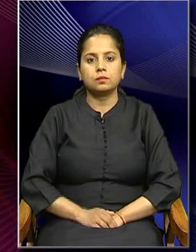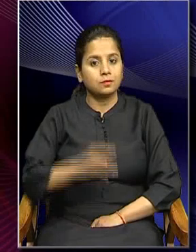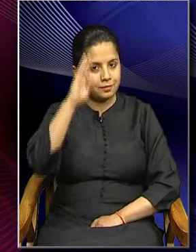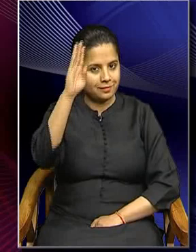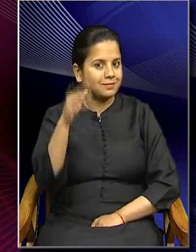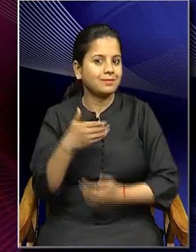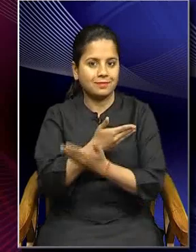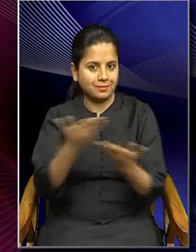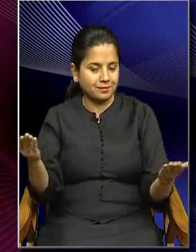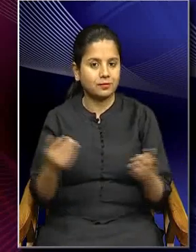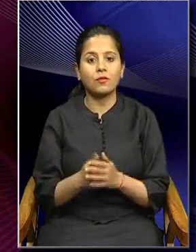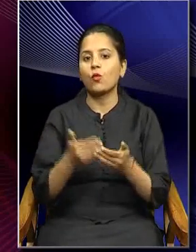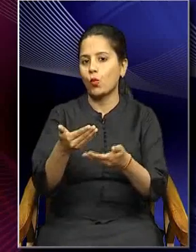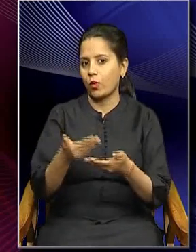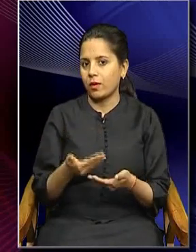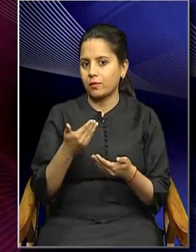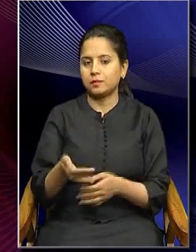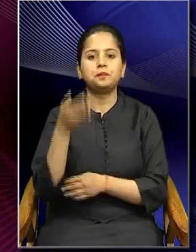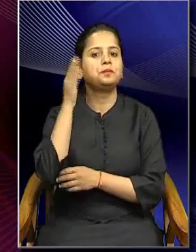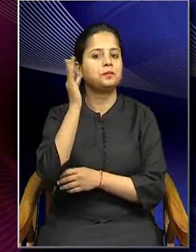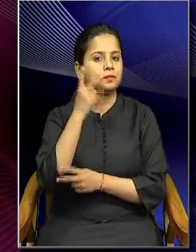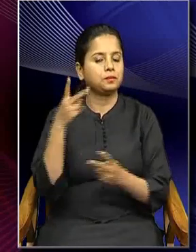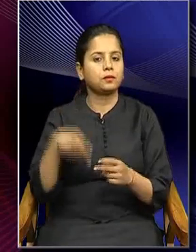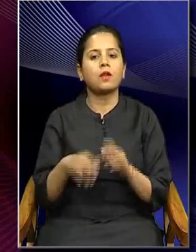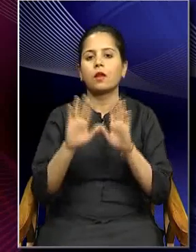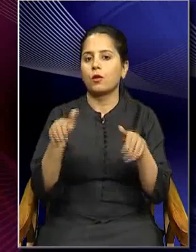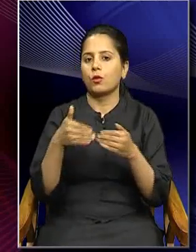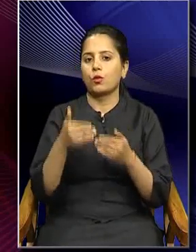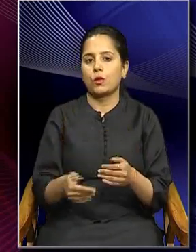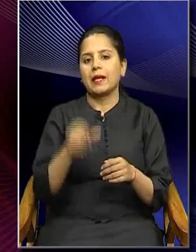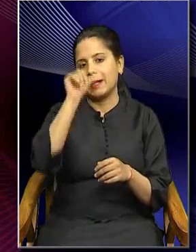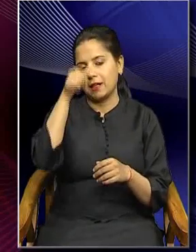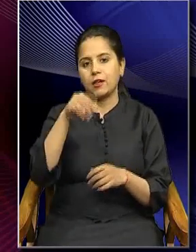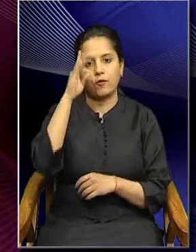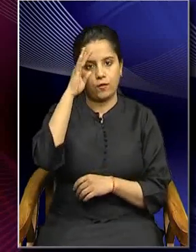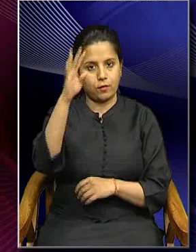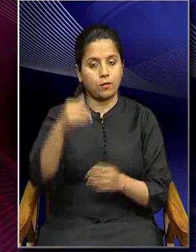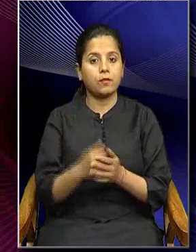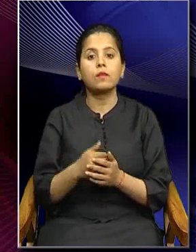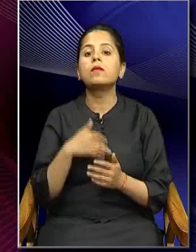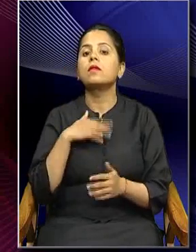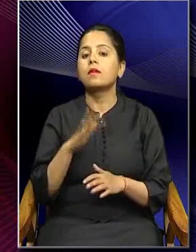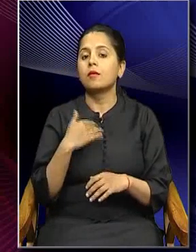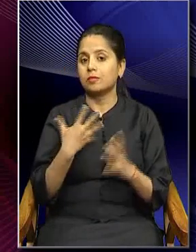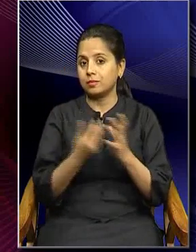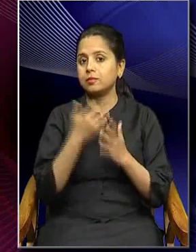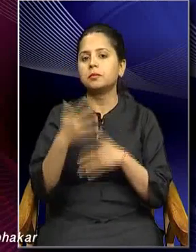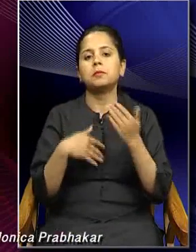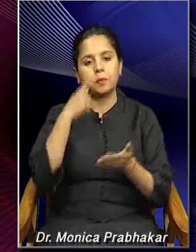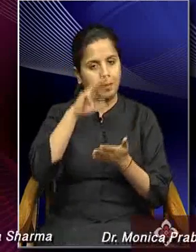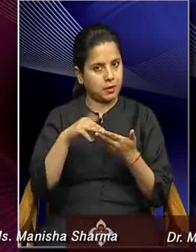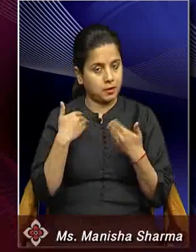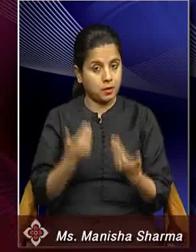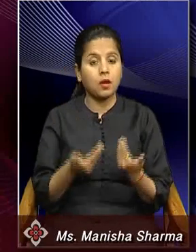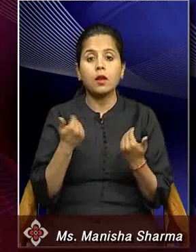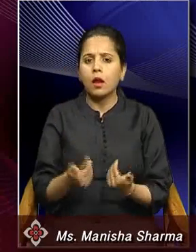Hello everyone. Welcome to the lecture series on Introduction to Indian Philosophy. I have with me Manisha Sharma, who